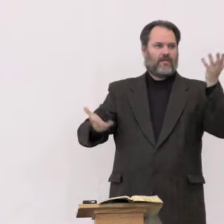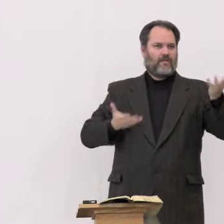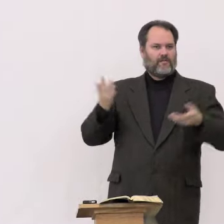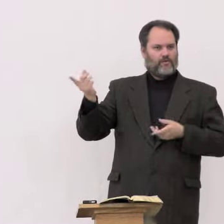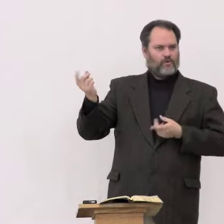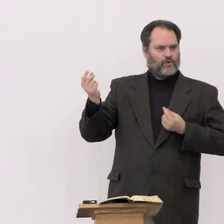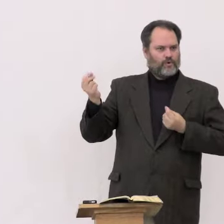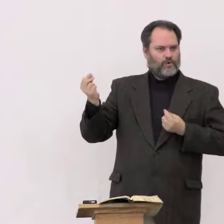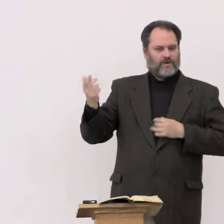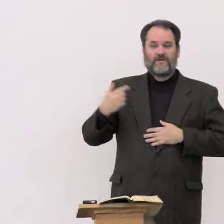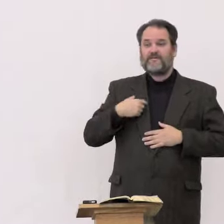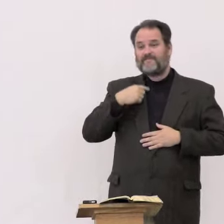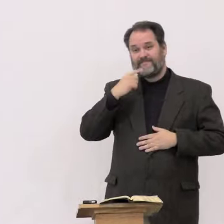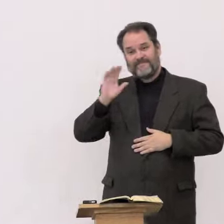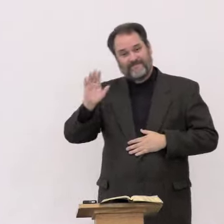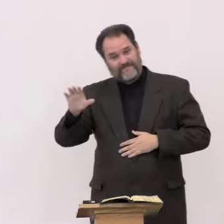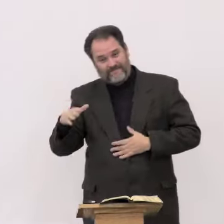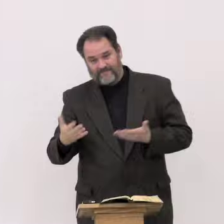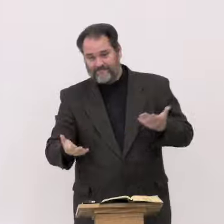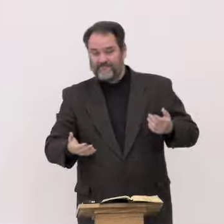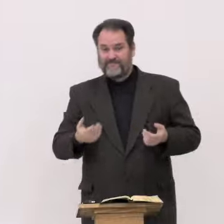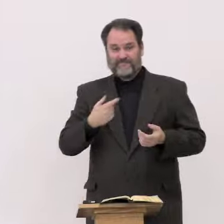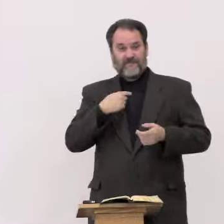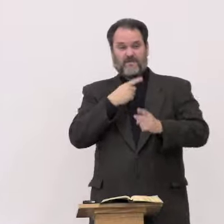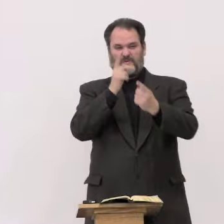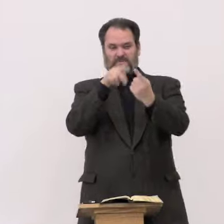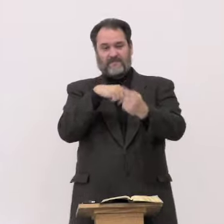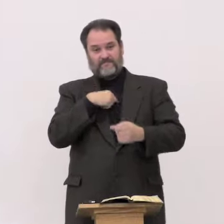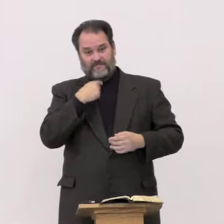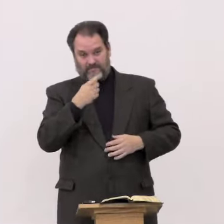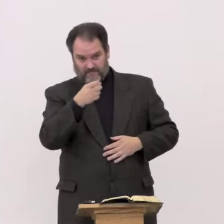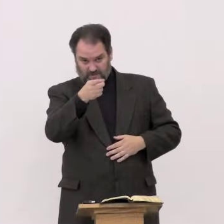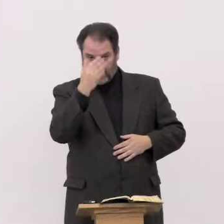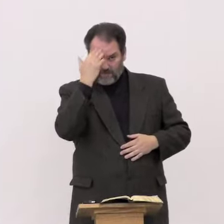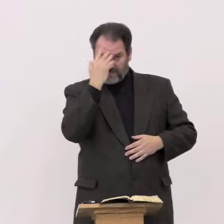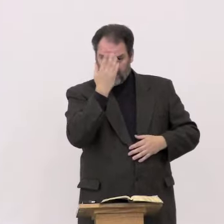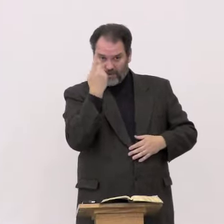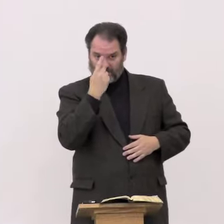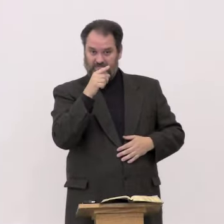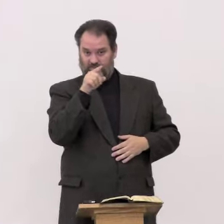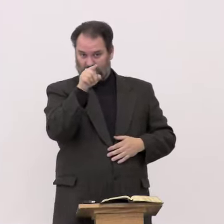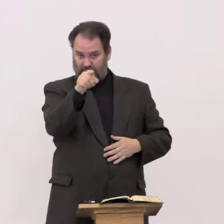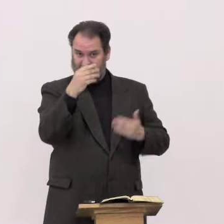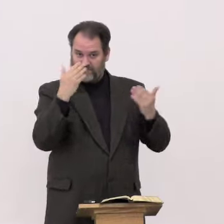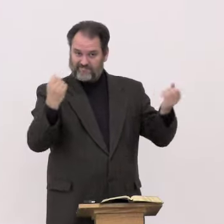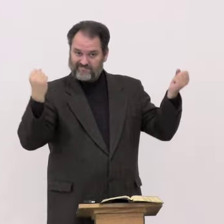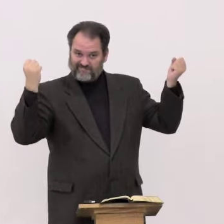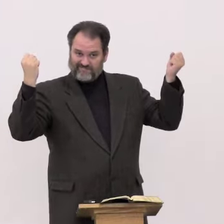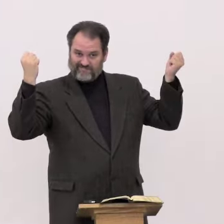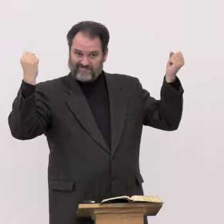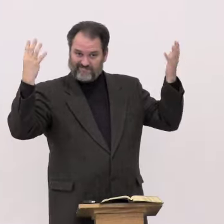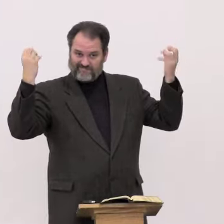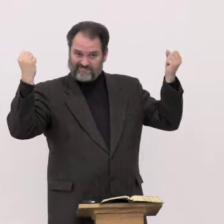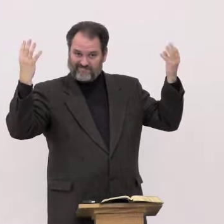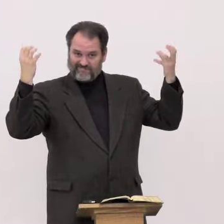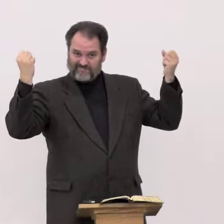I'm talking about people that can't read, like literally can't read. And I told the person, do you know someone that